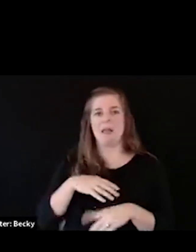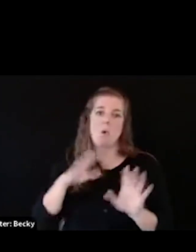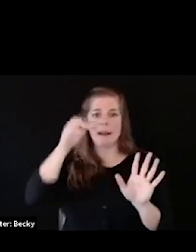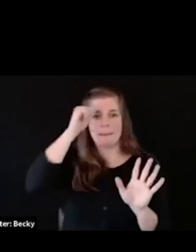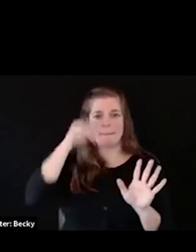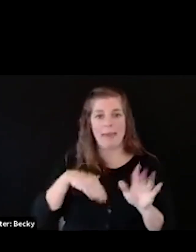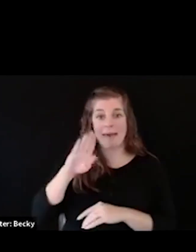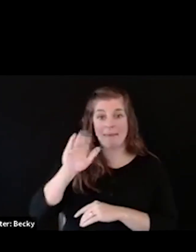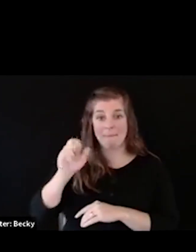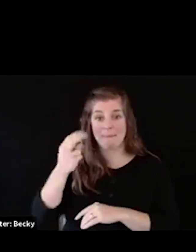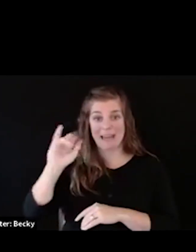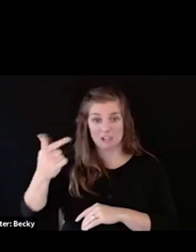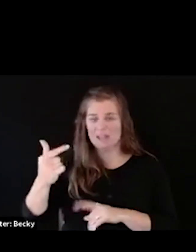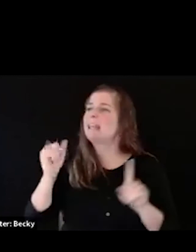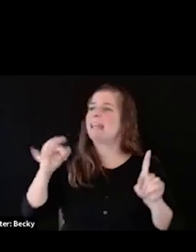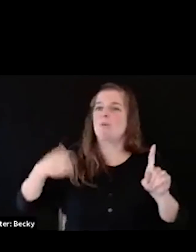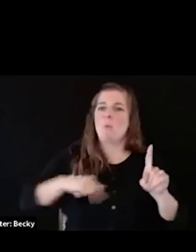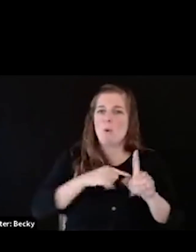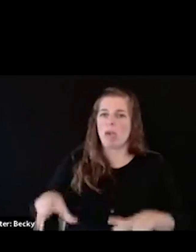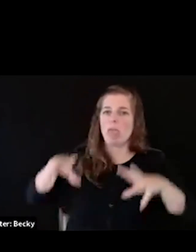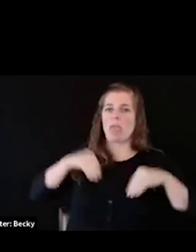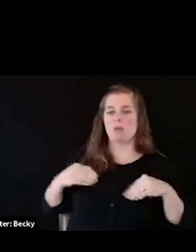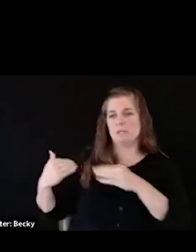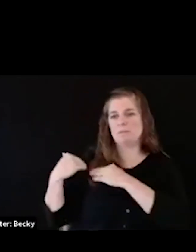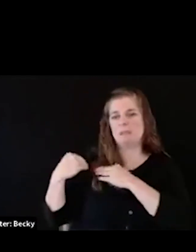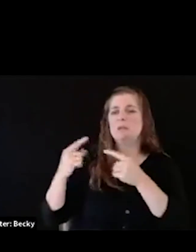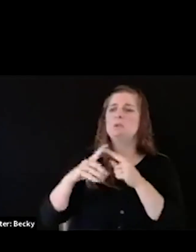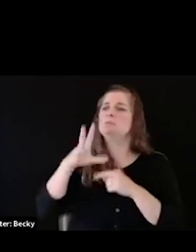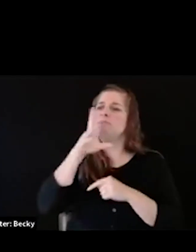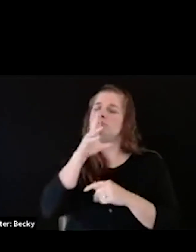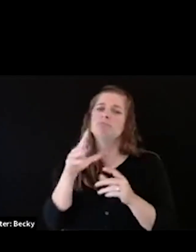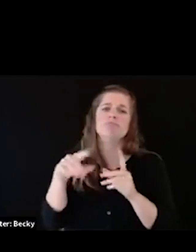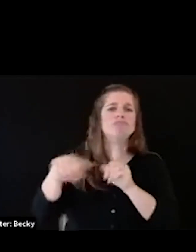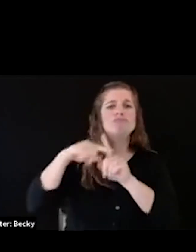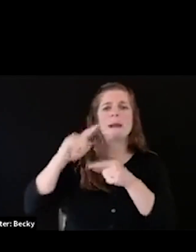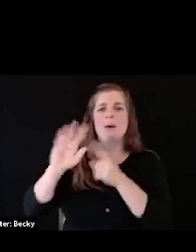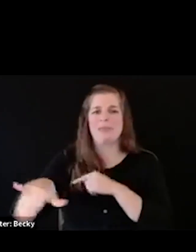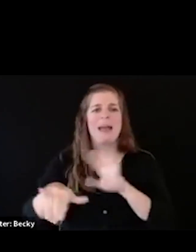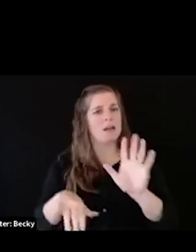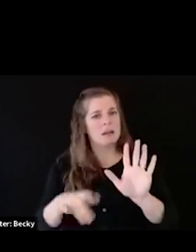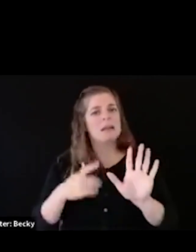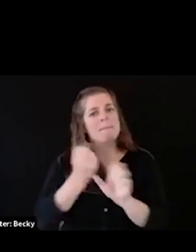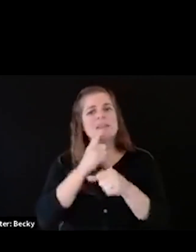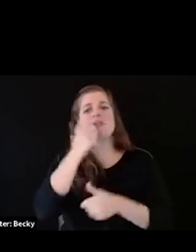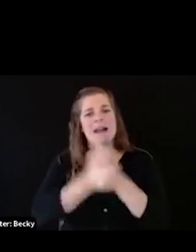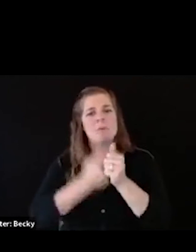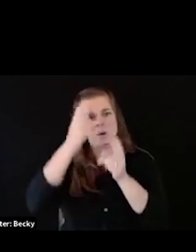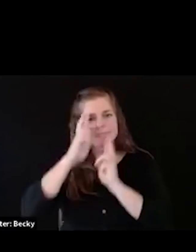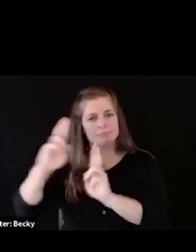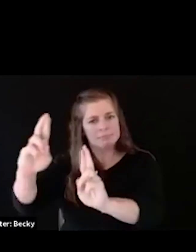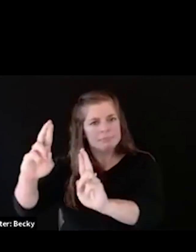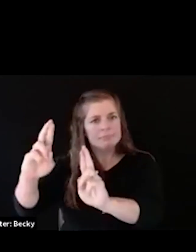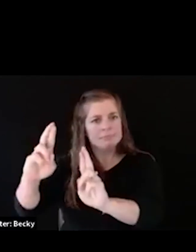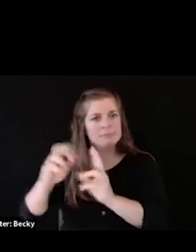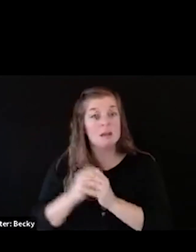deserve, and all women and all men and everybody else deserves to be treated with respect and dignity. And let's not kid ourselves. The women who do take the